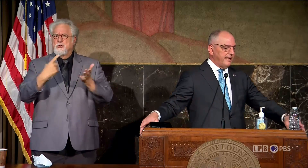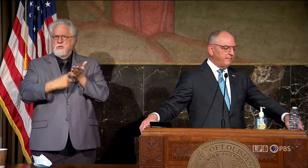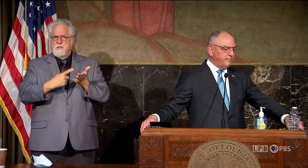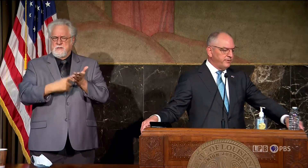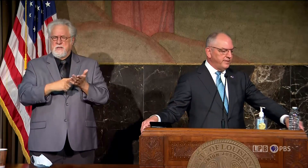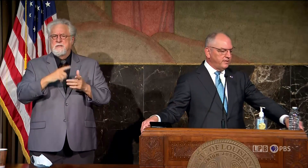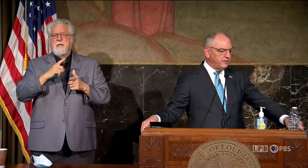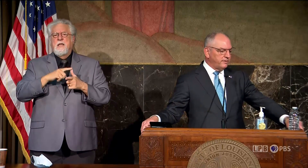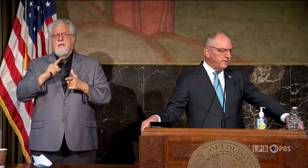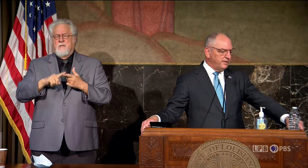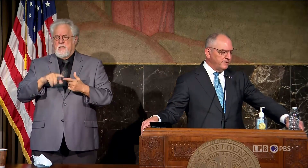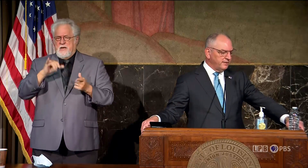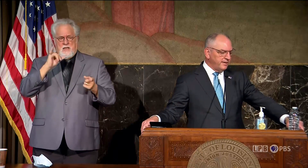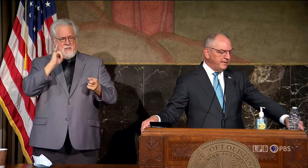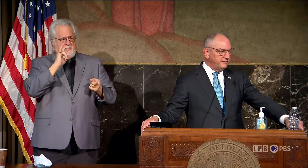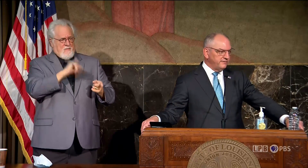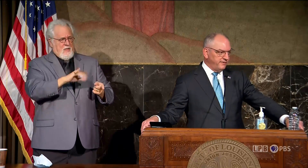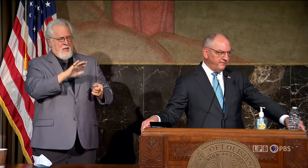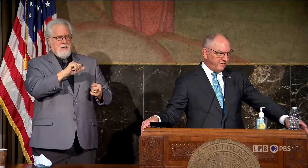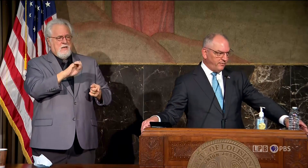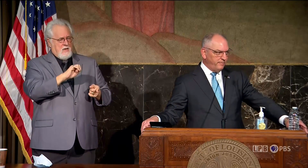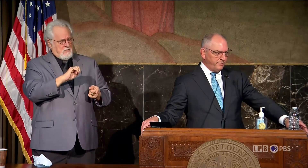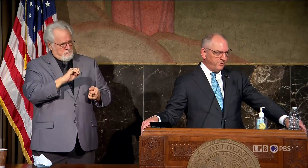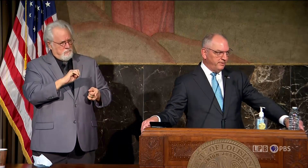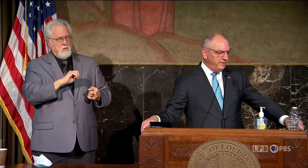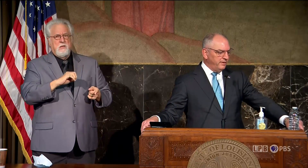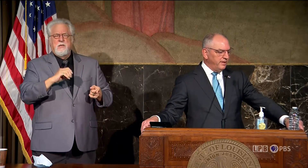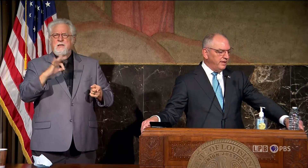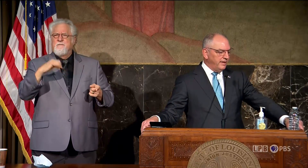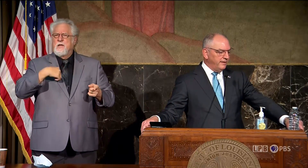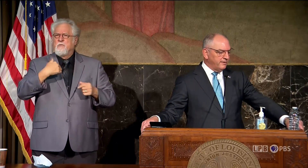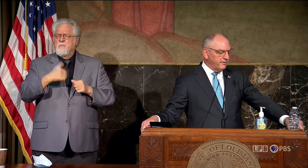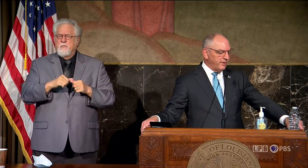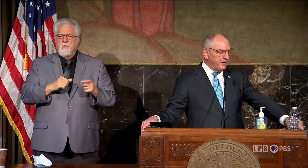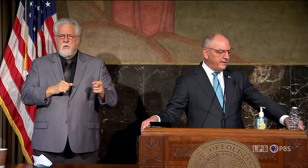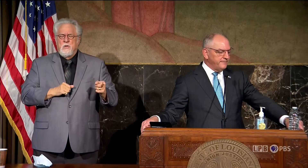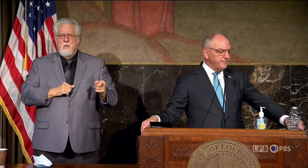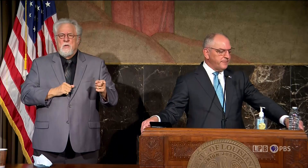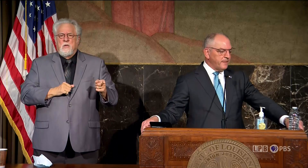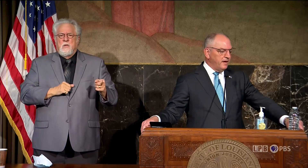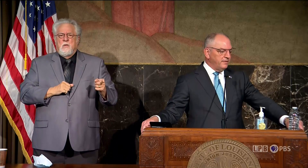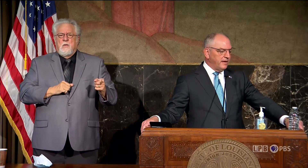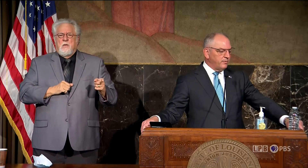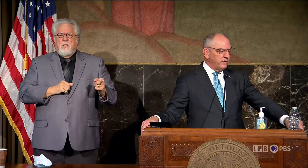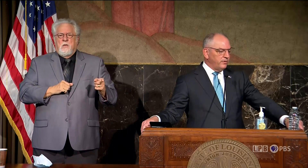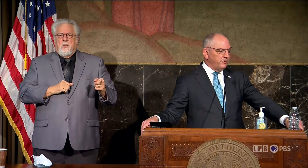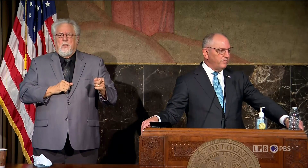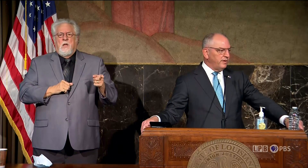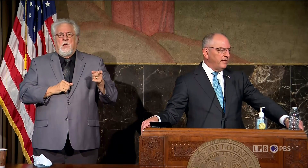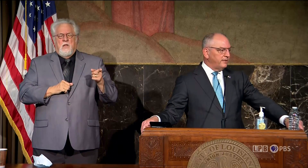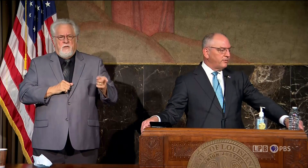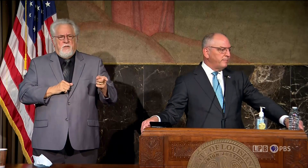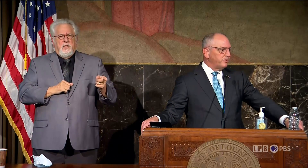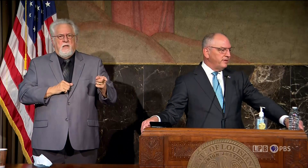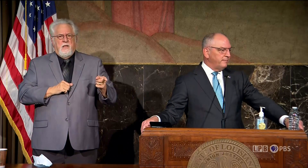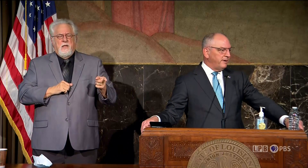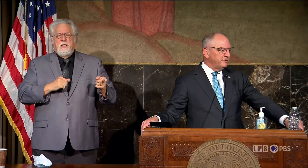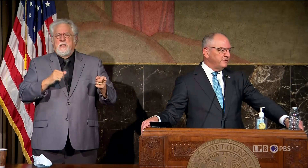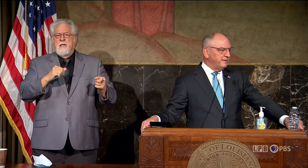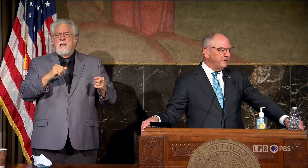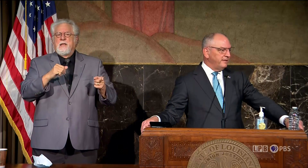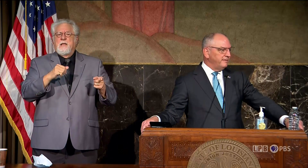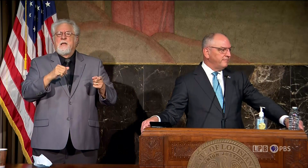In that particular case, if I remember correctly, they were doing it at